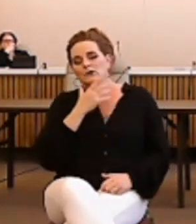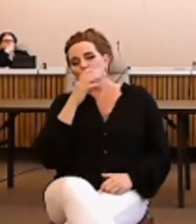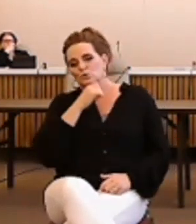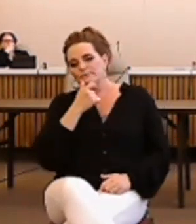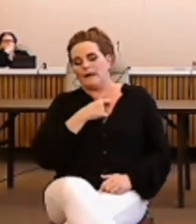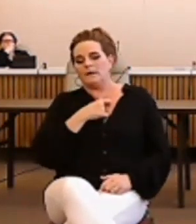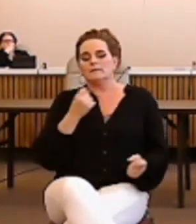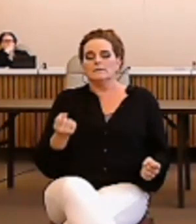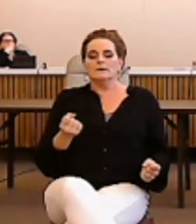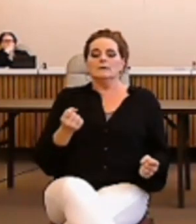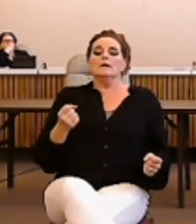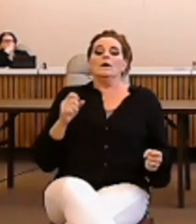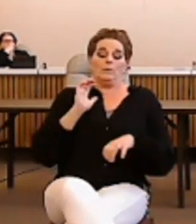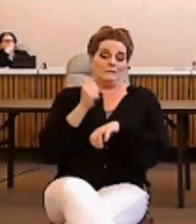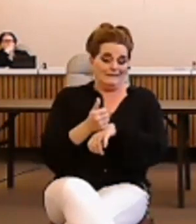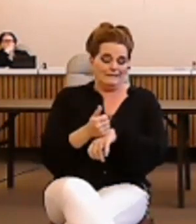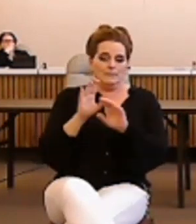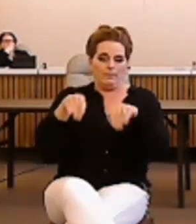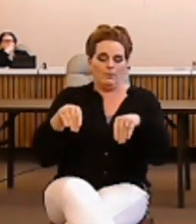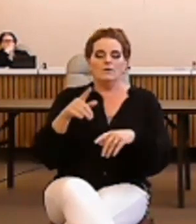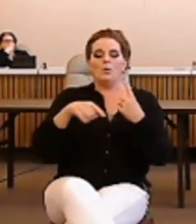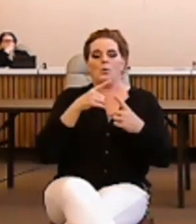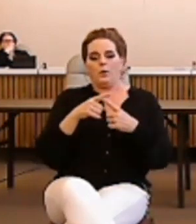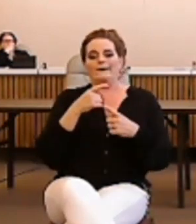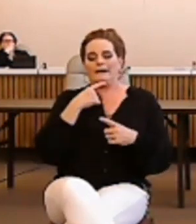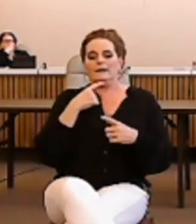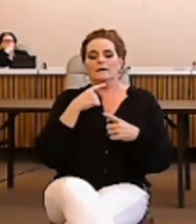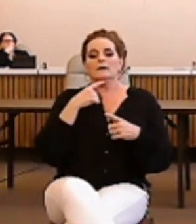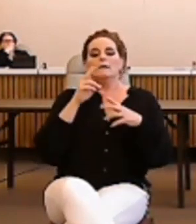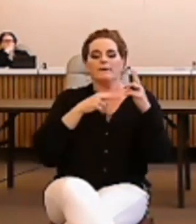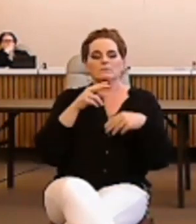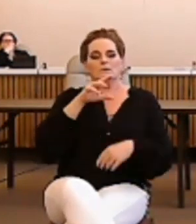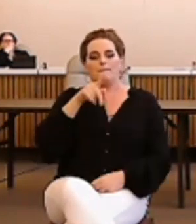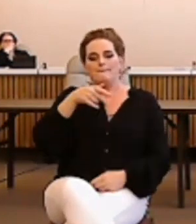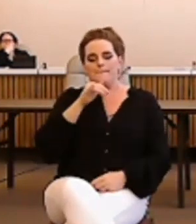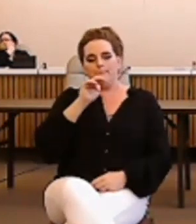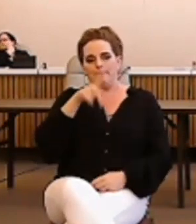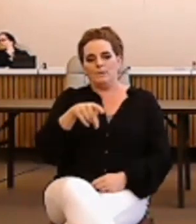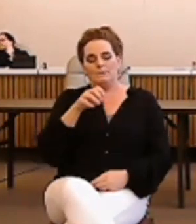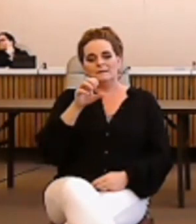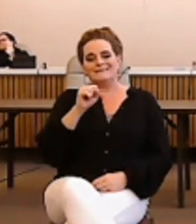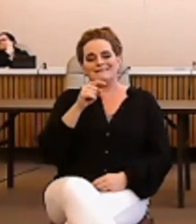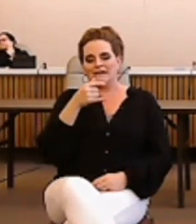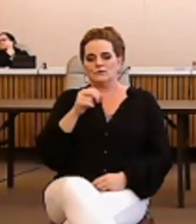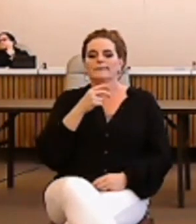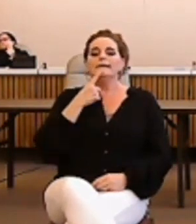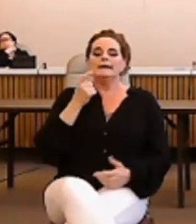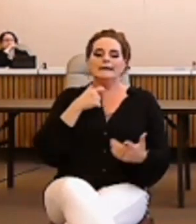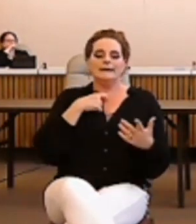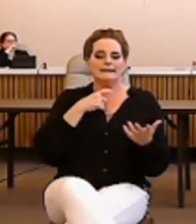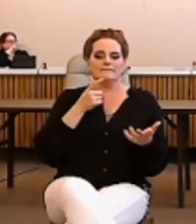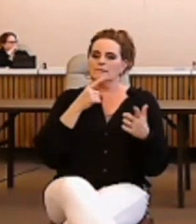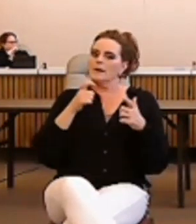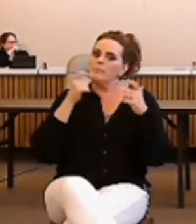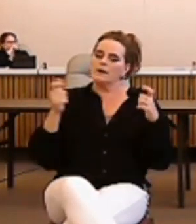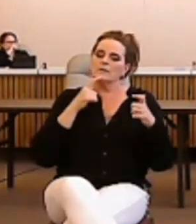crossover will go in when he puts in the pump station. Because he's going to have he's going to be digging pits to bore